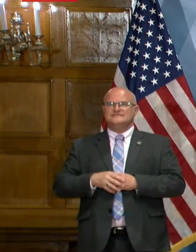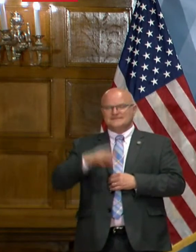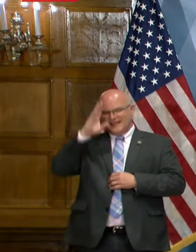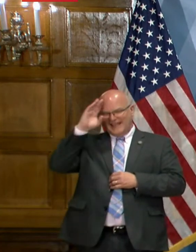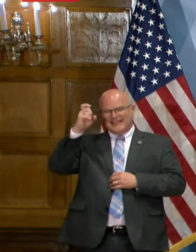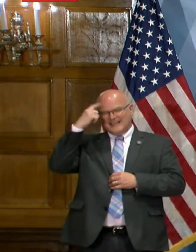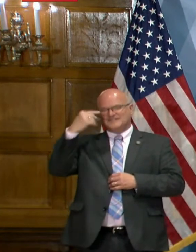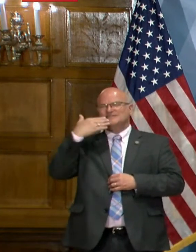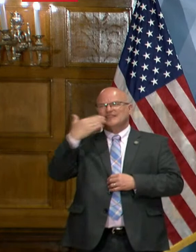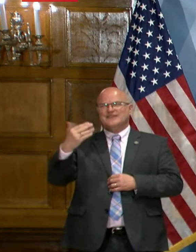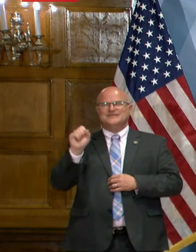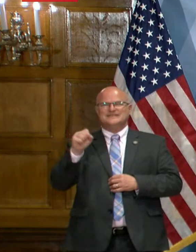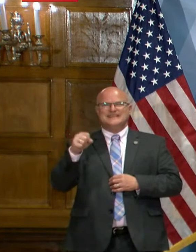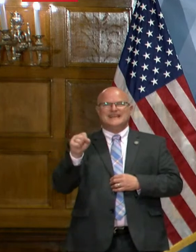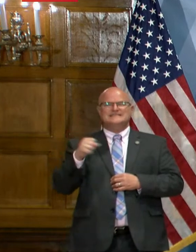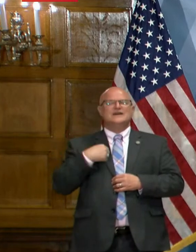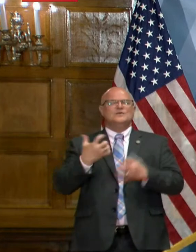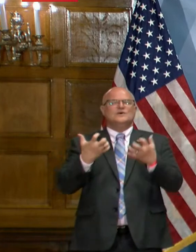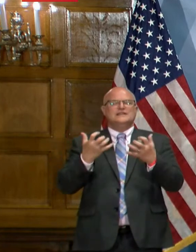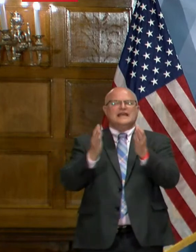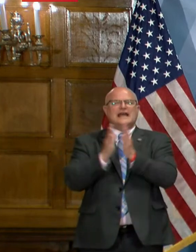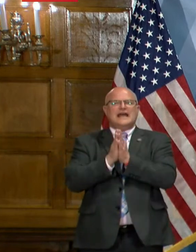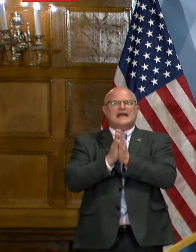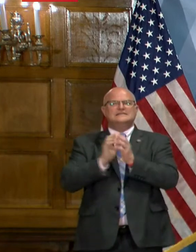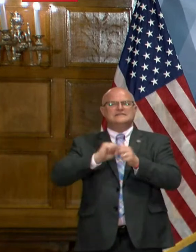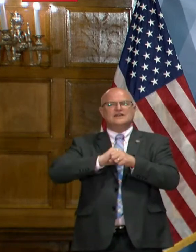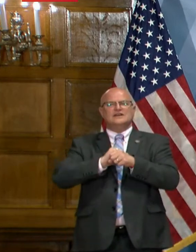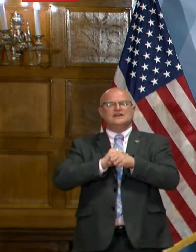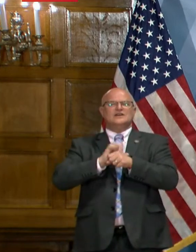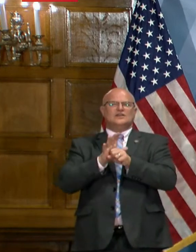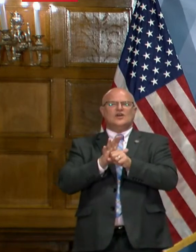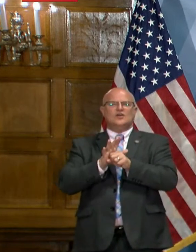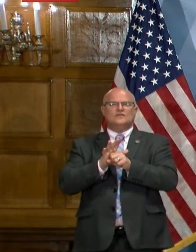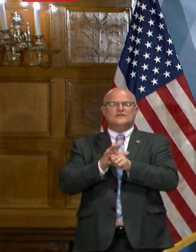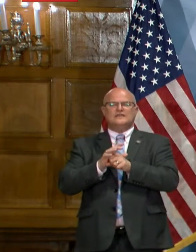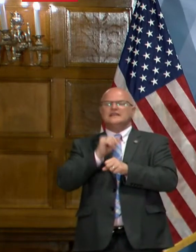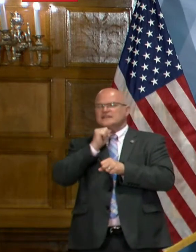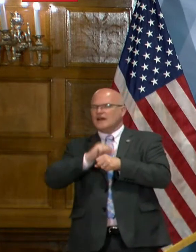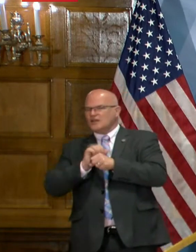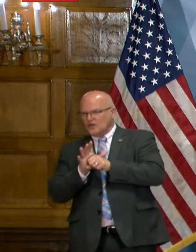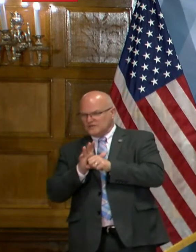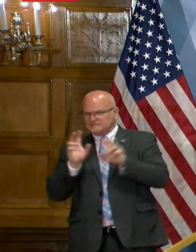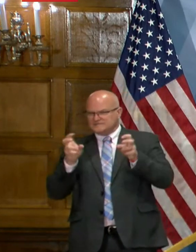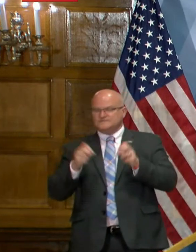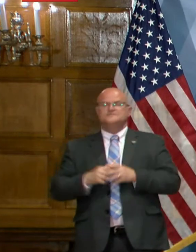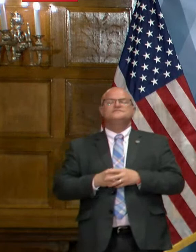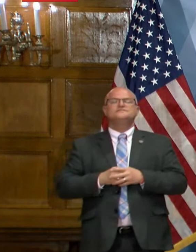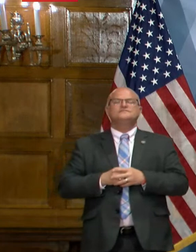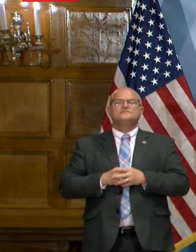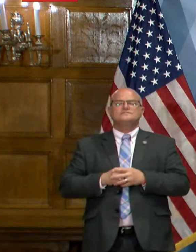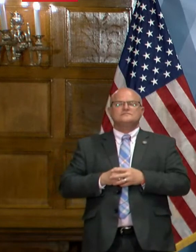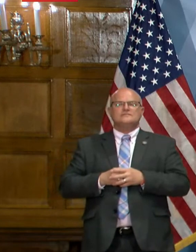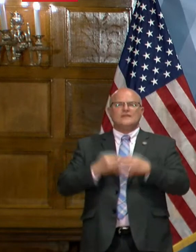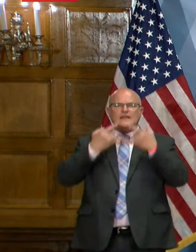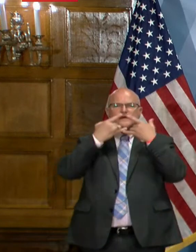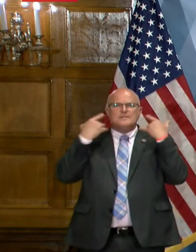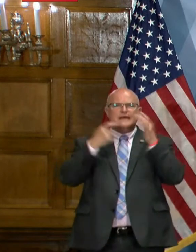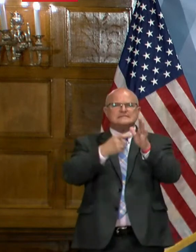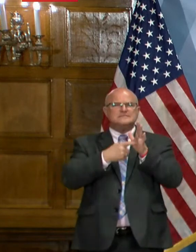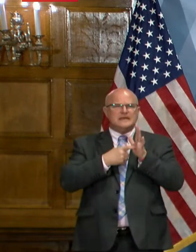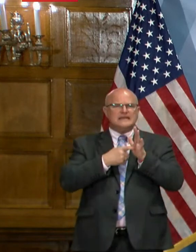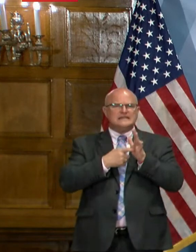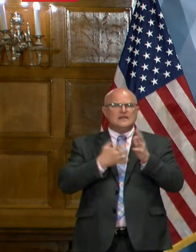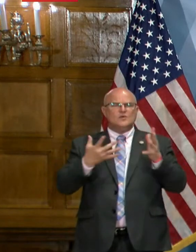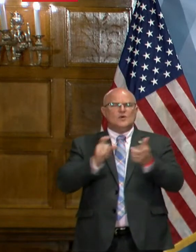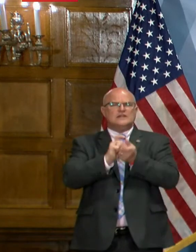Hey, Governor, thank you. Want to ask you a COVID issue and non-COVID issue. On the mask mandate, I wanted to see